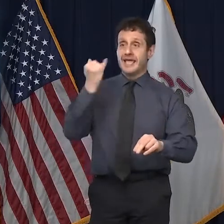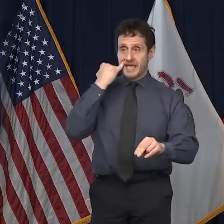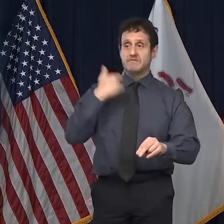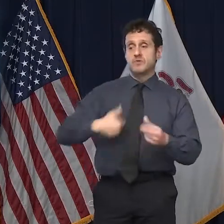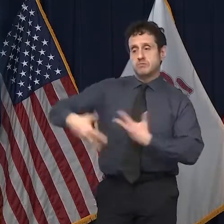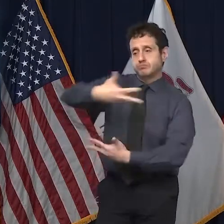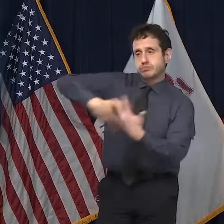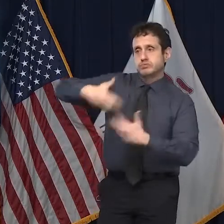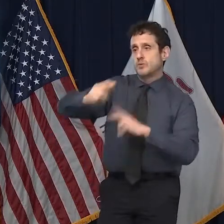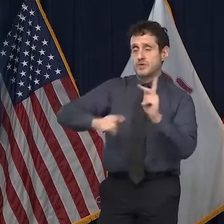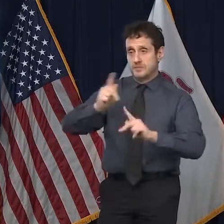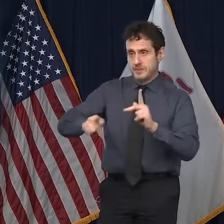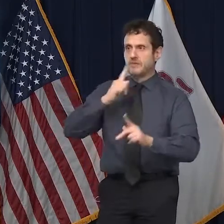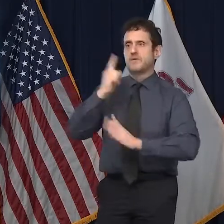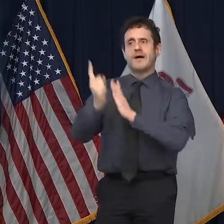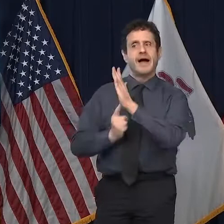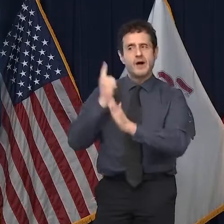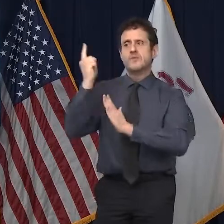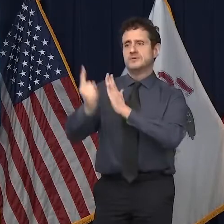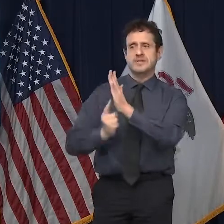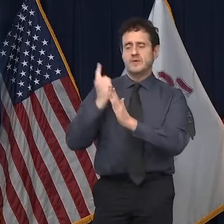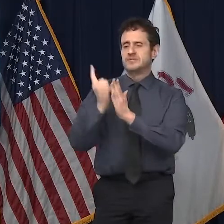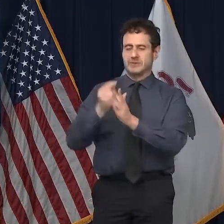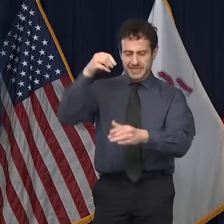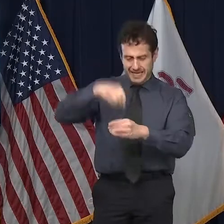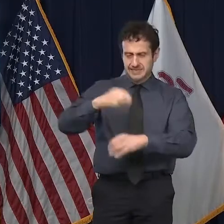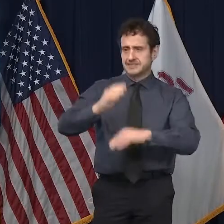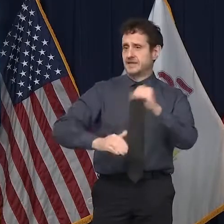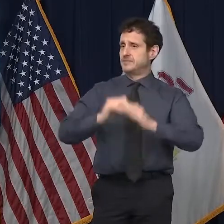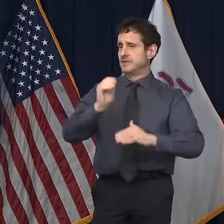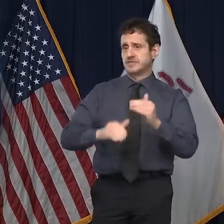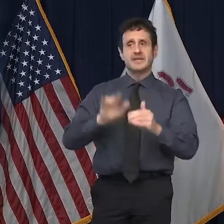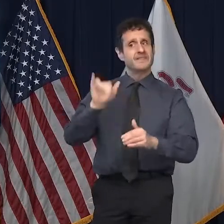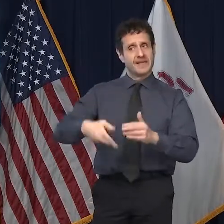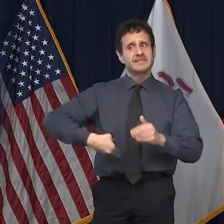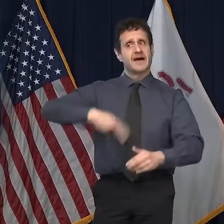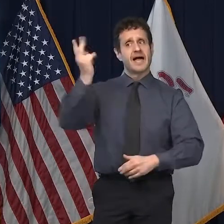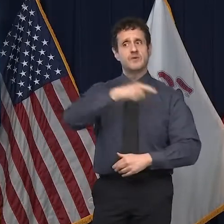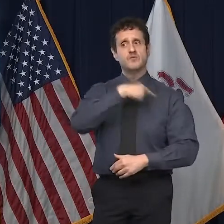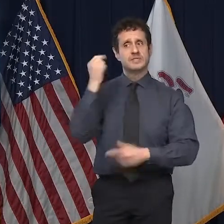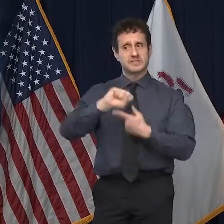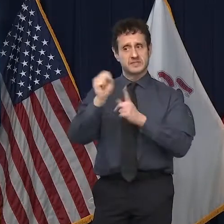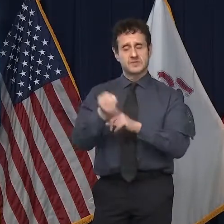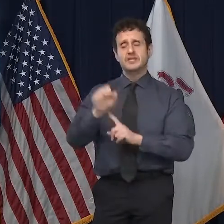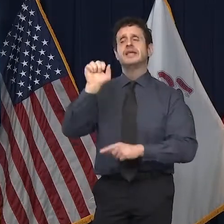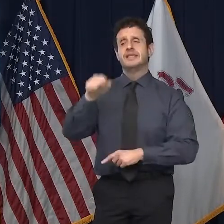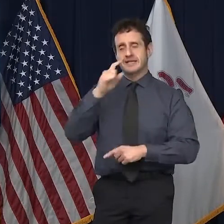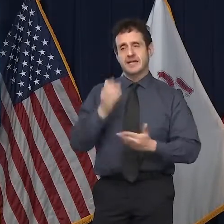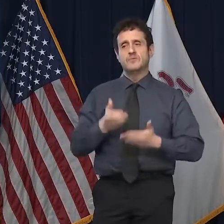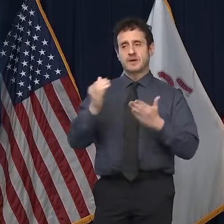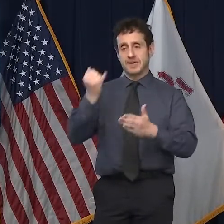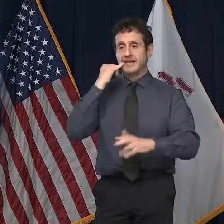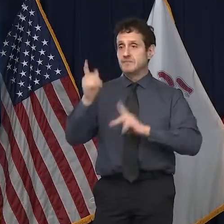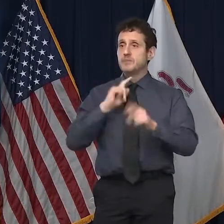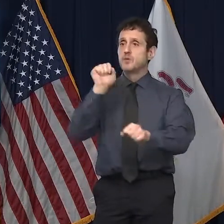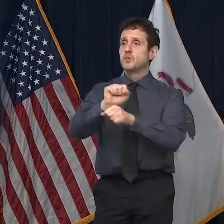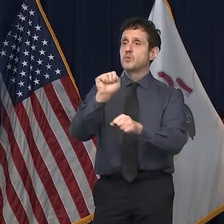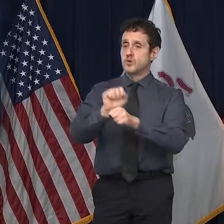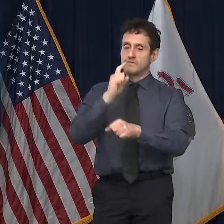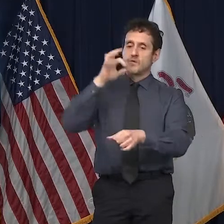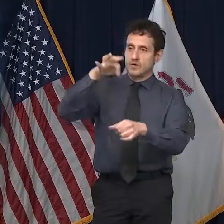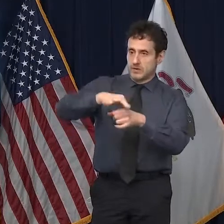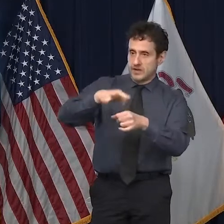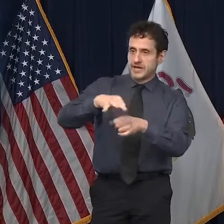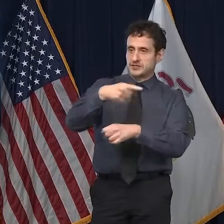of people for hours indoors, that is absolutely a high-risk setting. And yes, I would recommend testing, not wait for